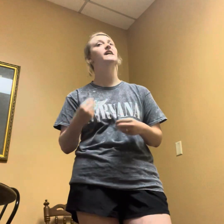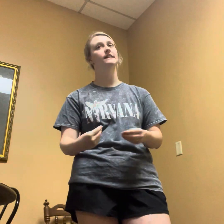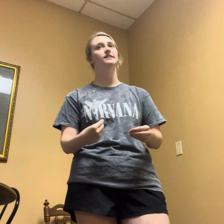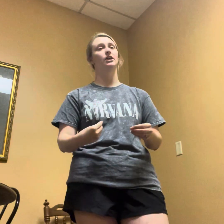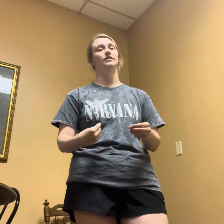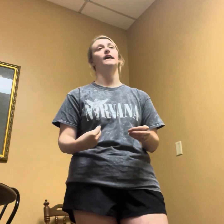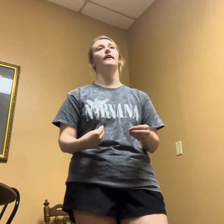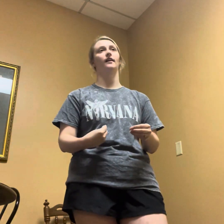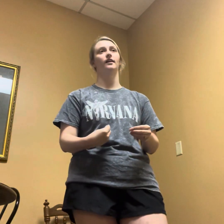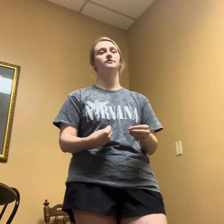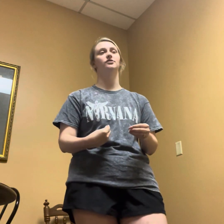understands how they got the answer.